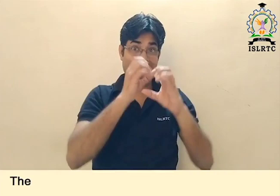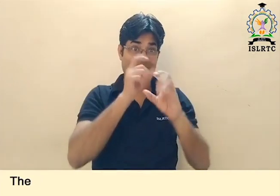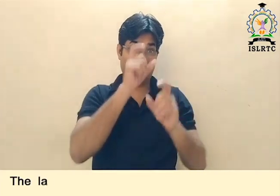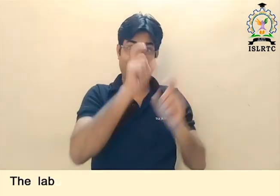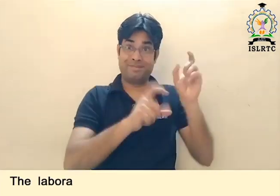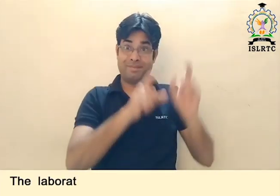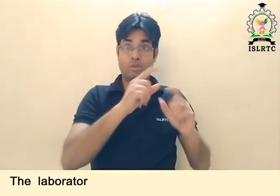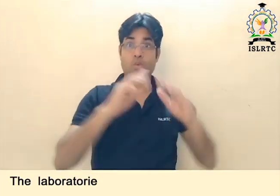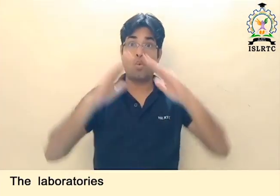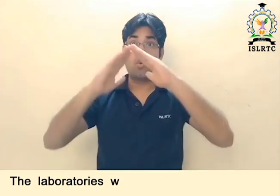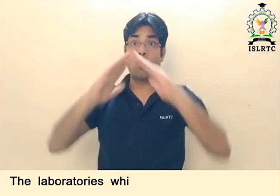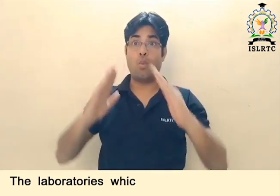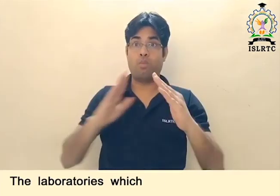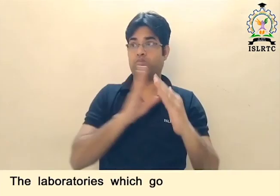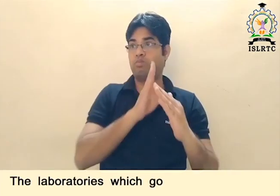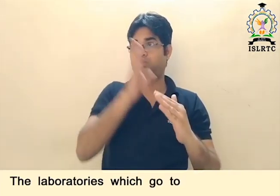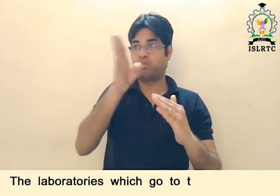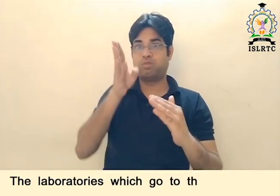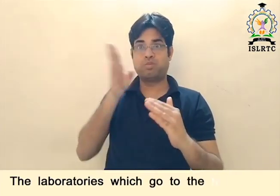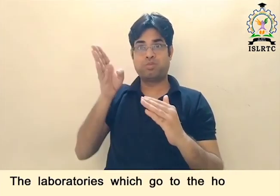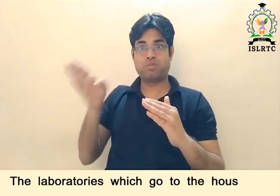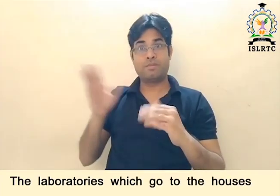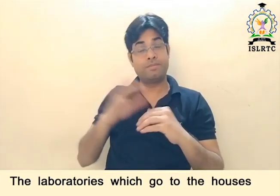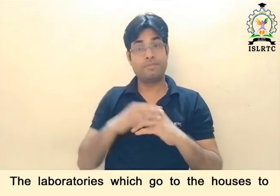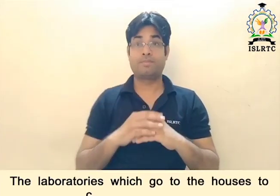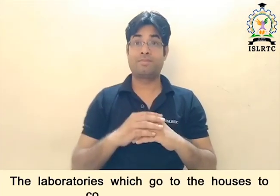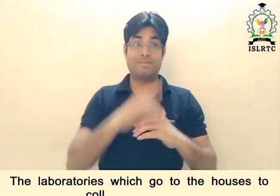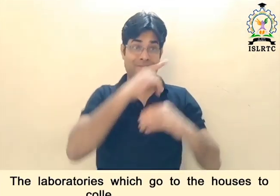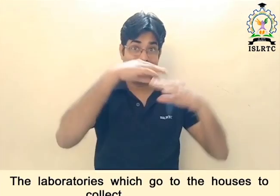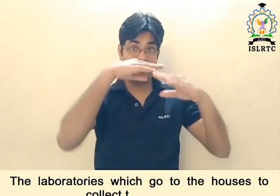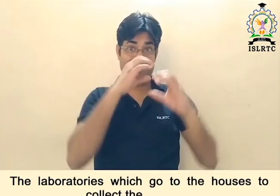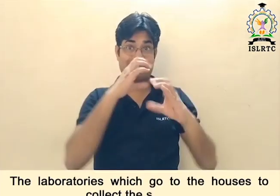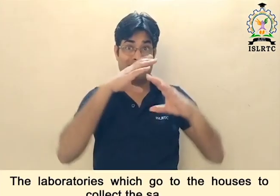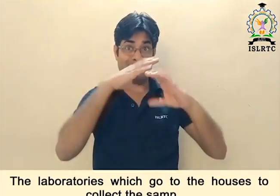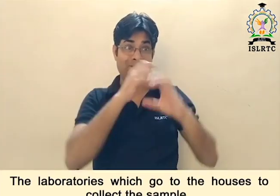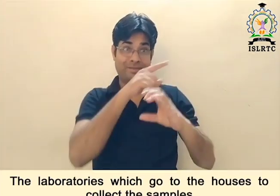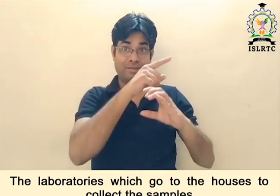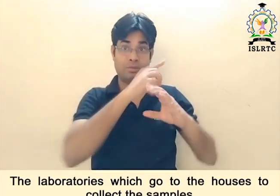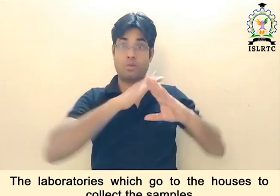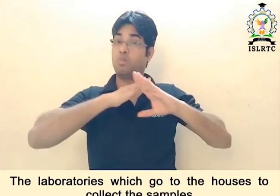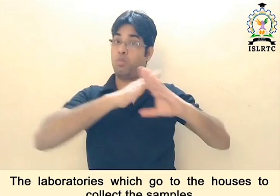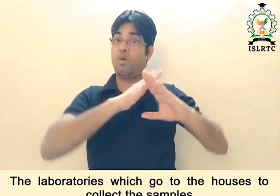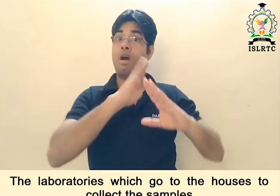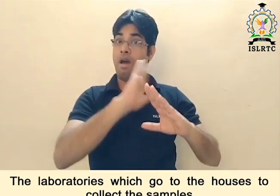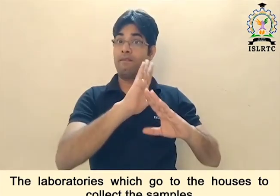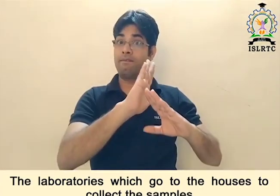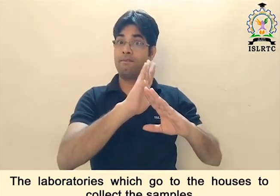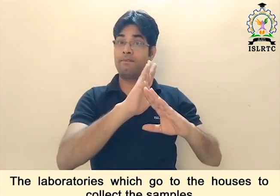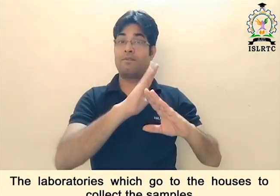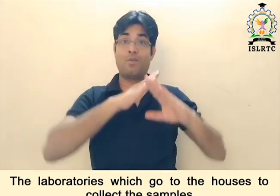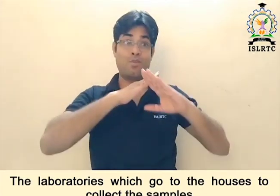the laboratories may go to the houses to collect the samples